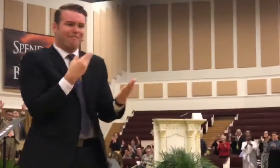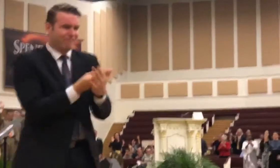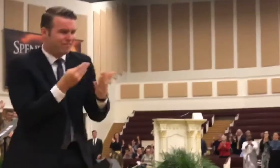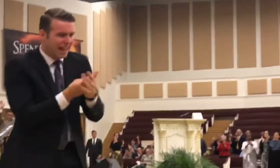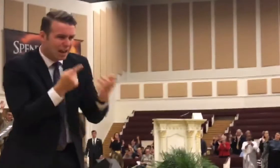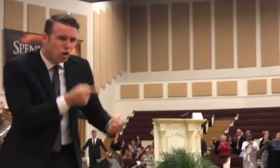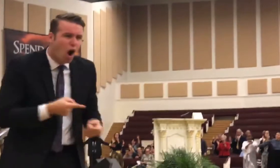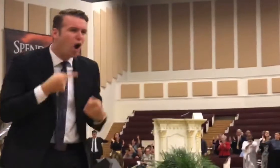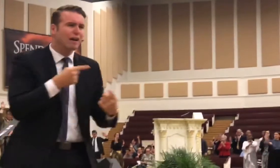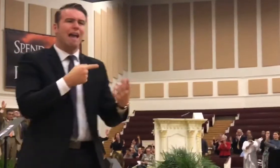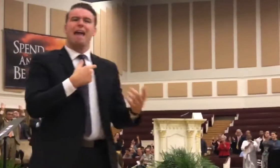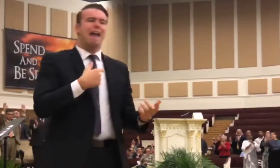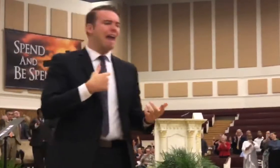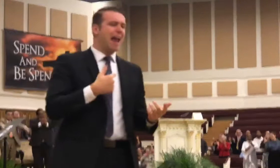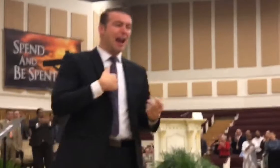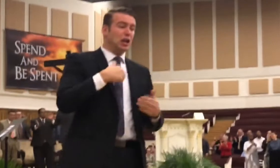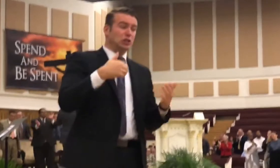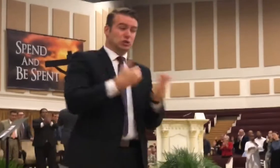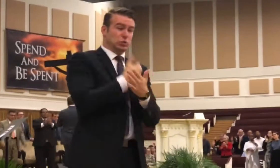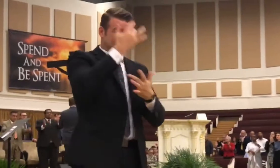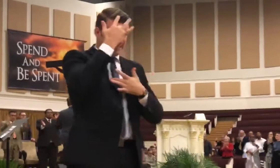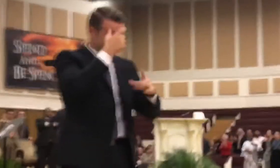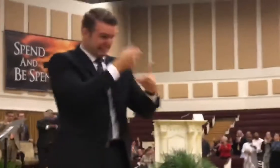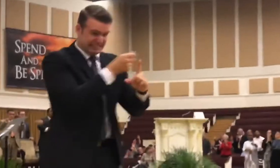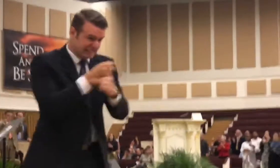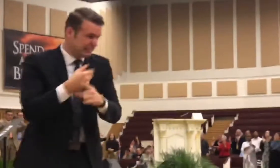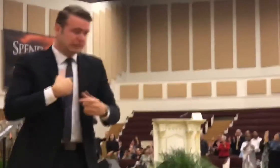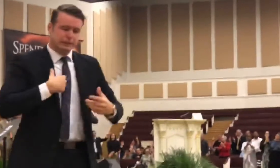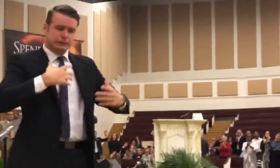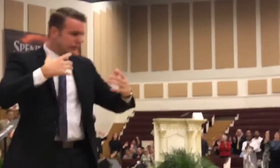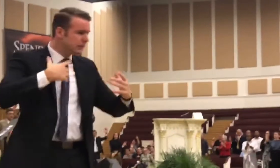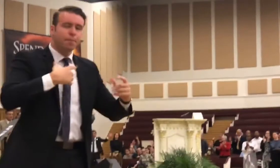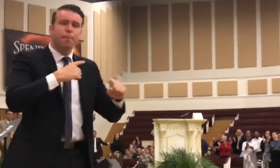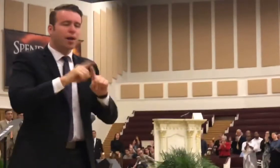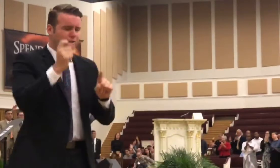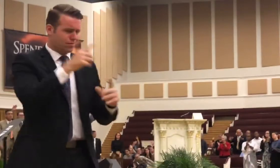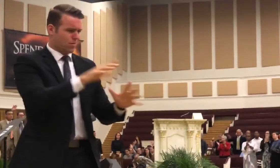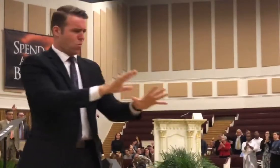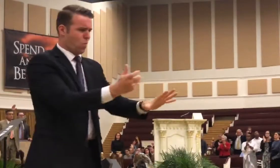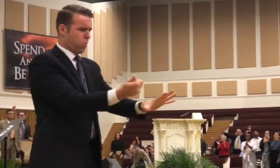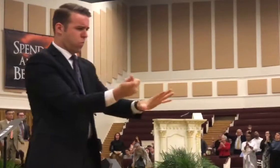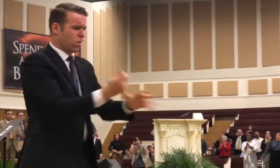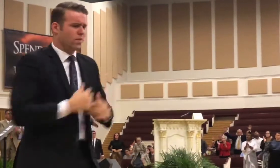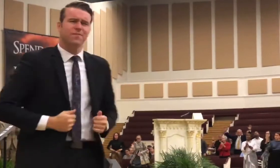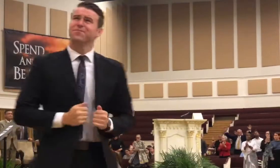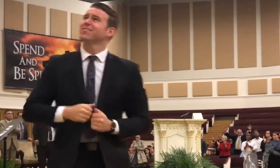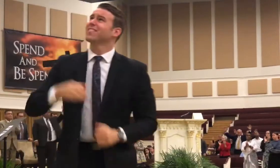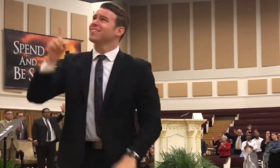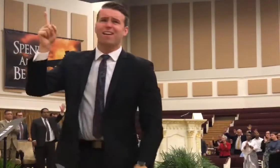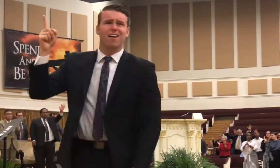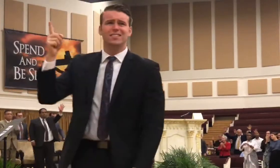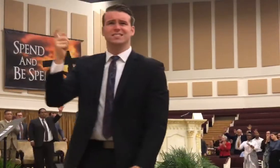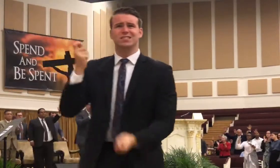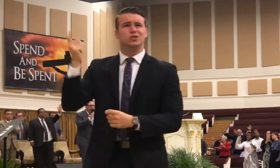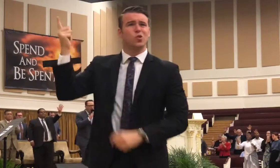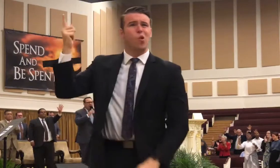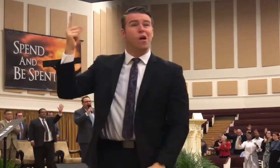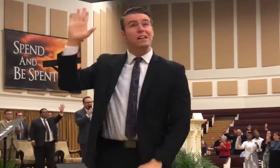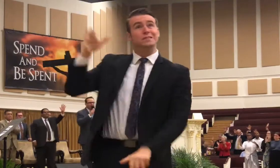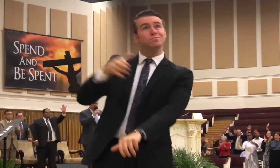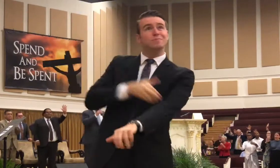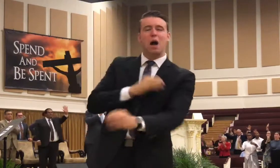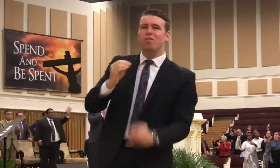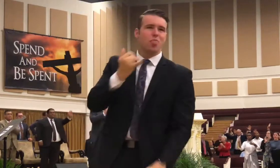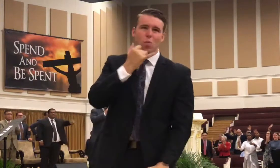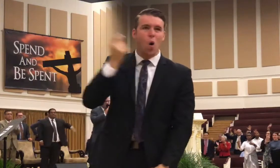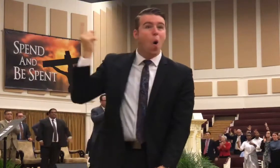financial heartache. I may go through new diseases from antibiotics I took. But God ain't in trouble. Ain't nothing wrong with God's power.